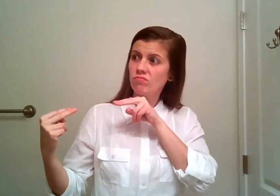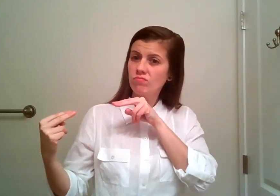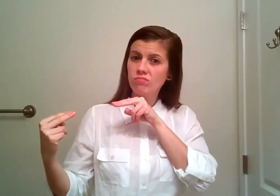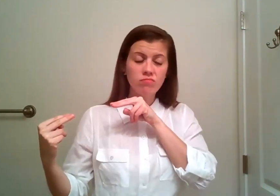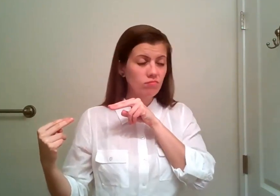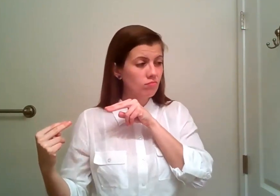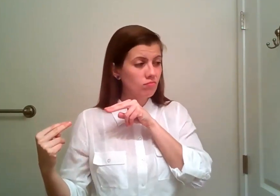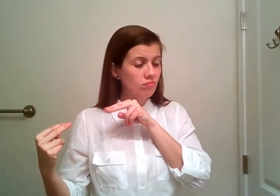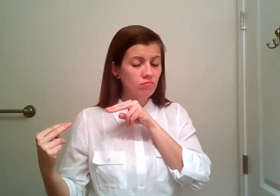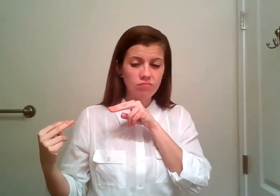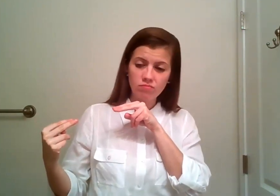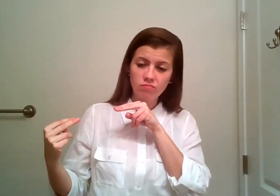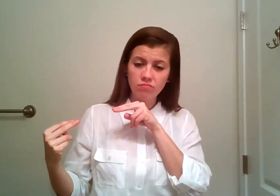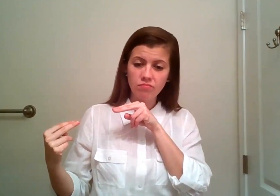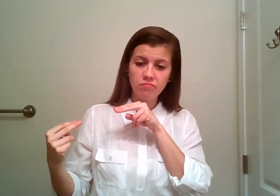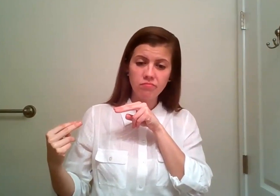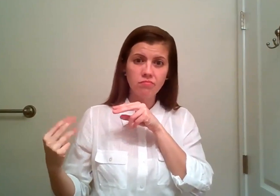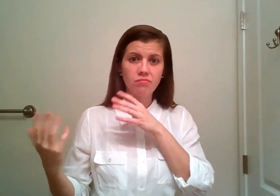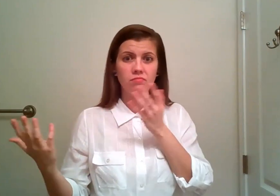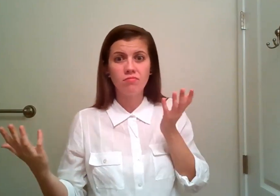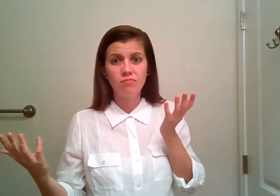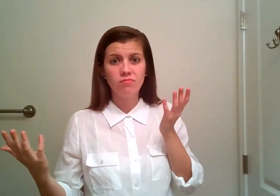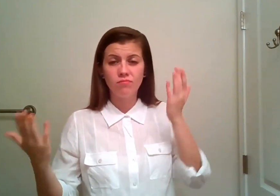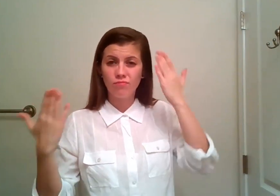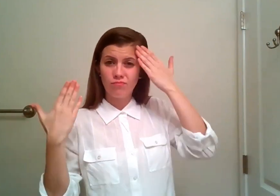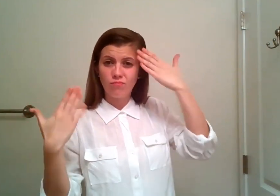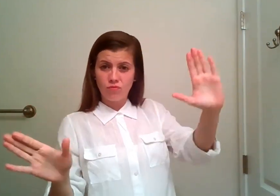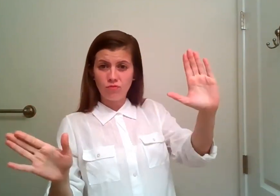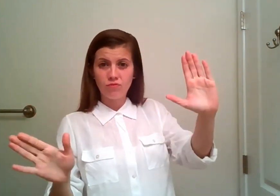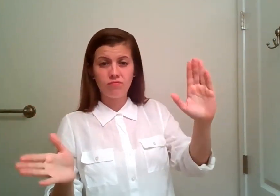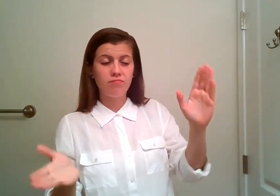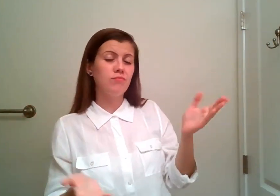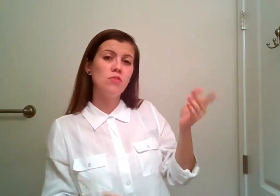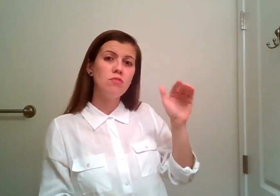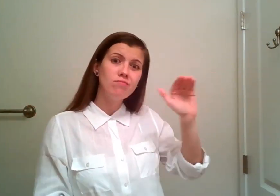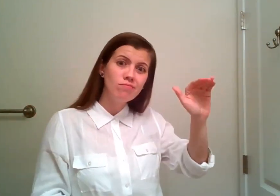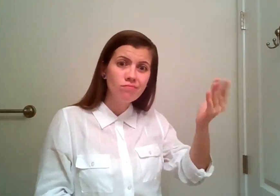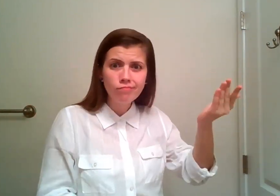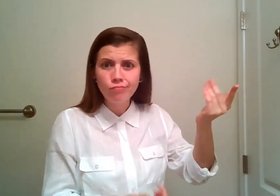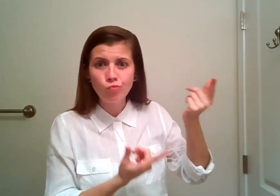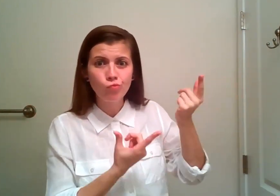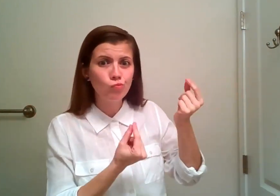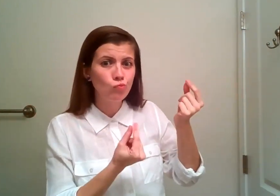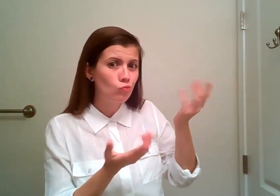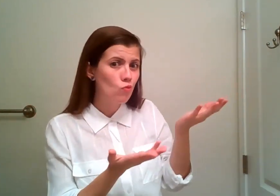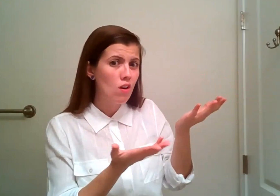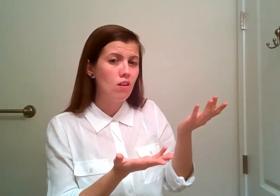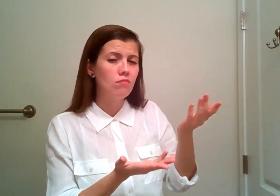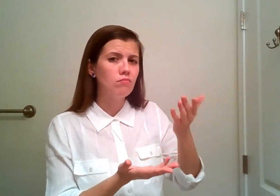So they both looked at each other and thought, what are we going to do? They had no idea. So they asked